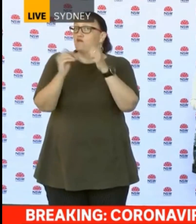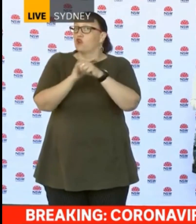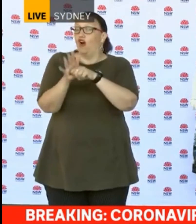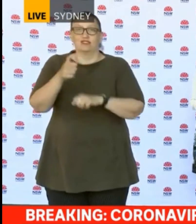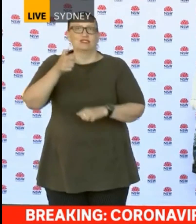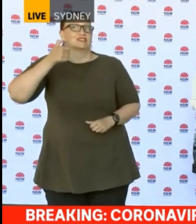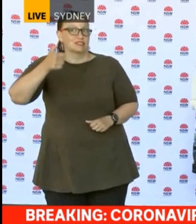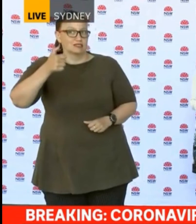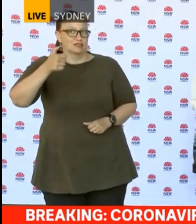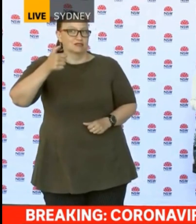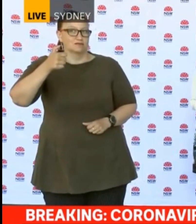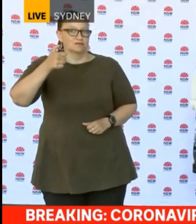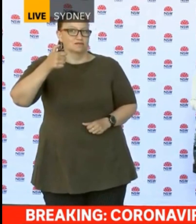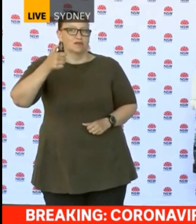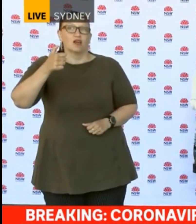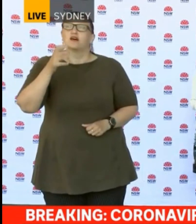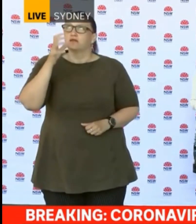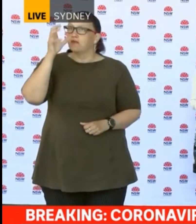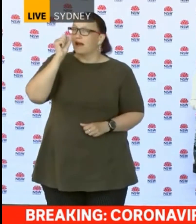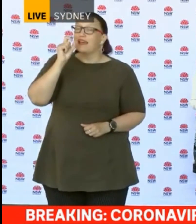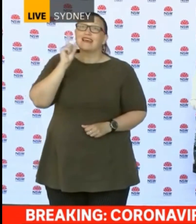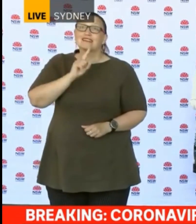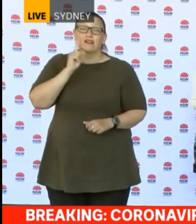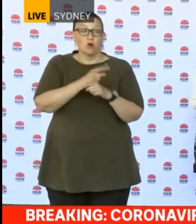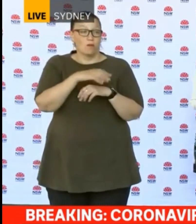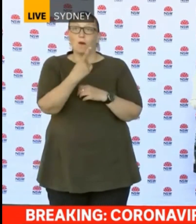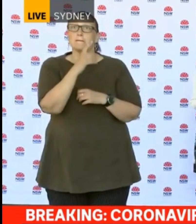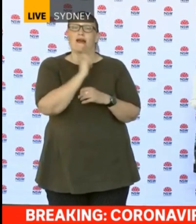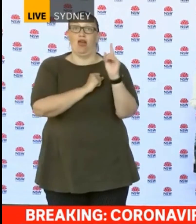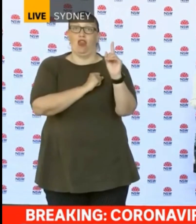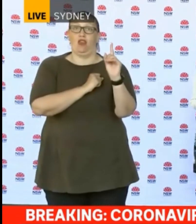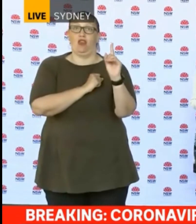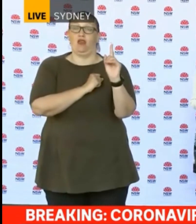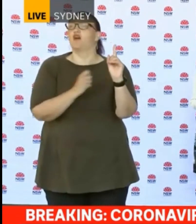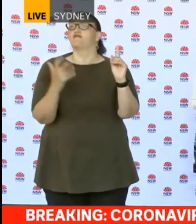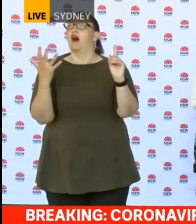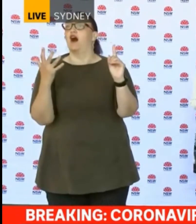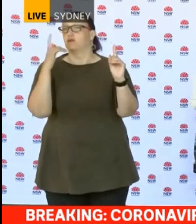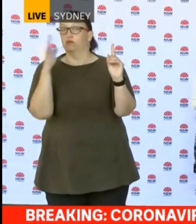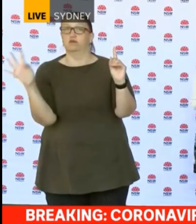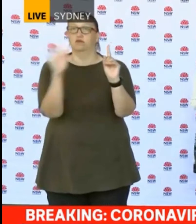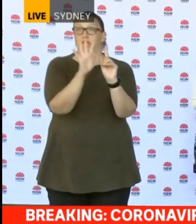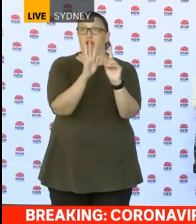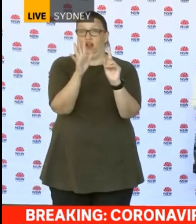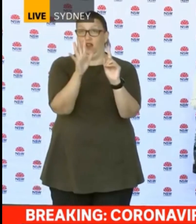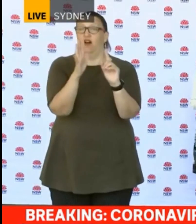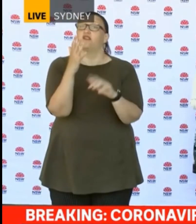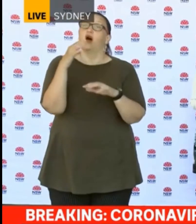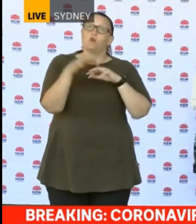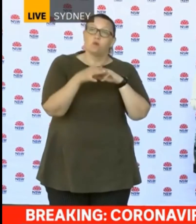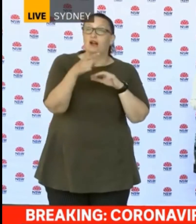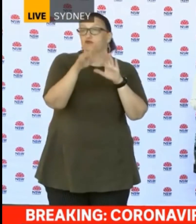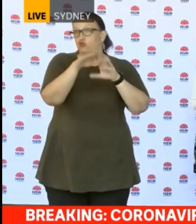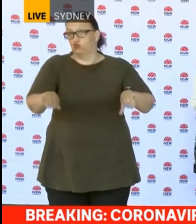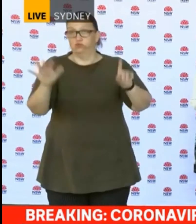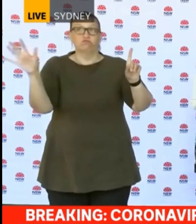those 6 are the household contacts of the man we identified yesterday. So 5 out of the 6 are the spouse and children of the house